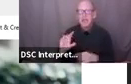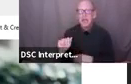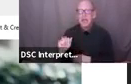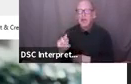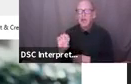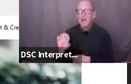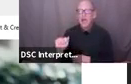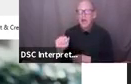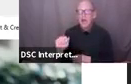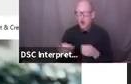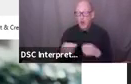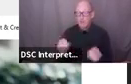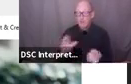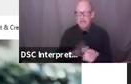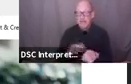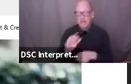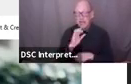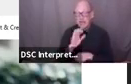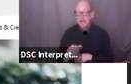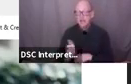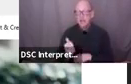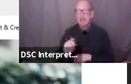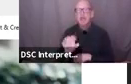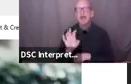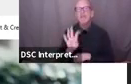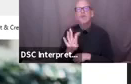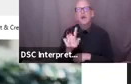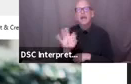is areaofficeonaging.com at